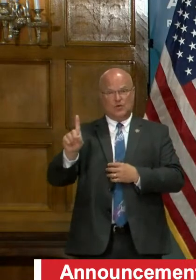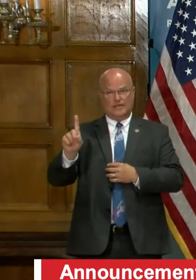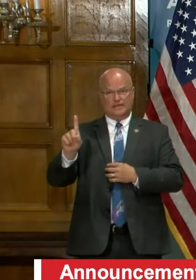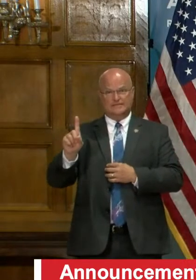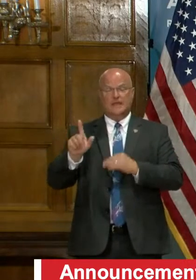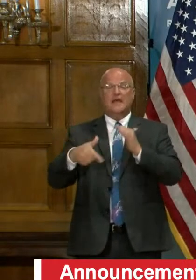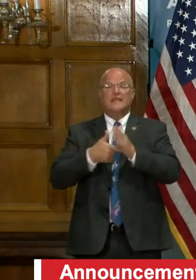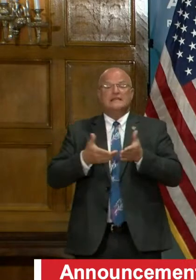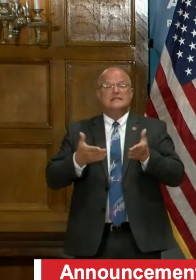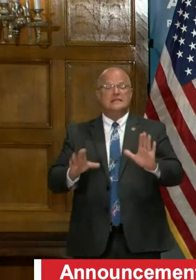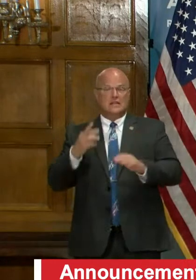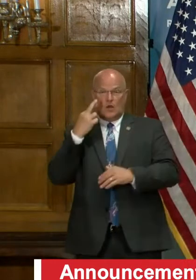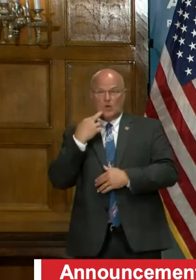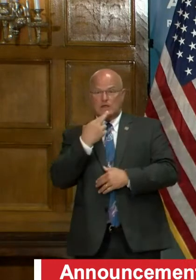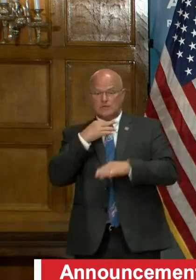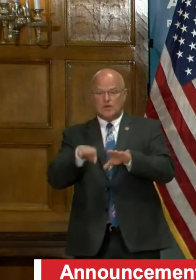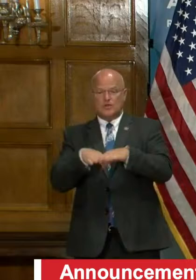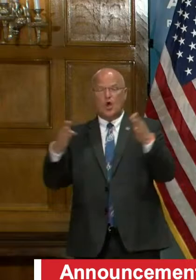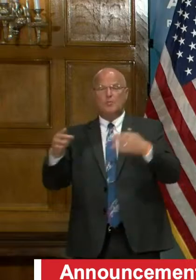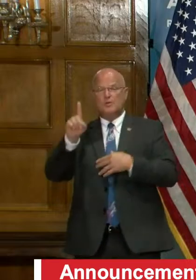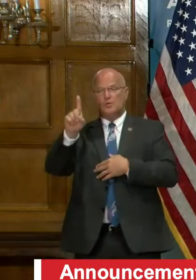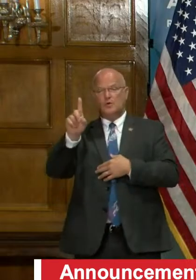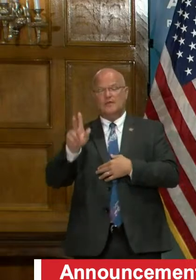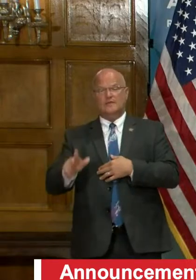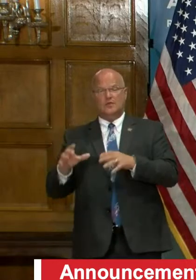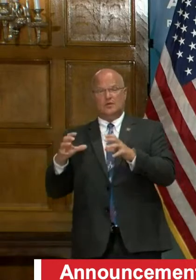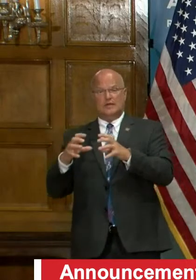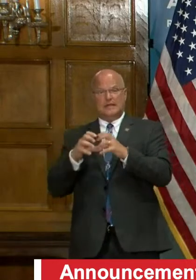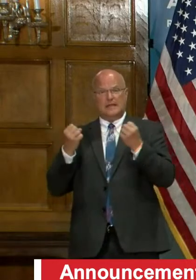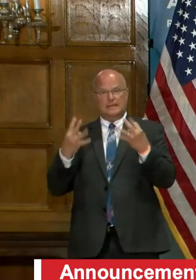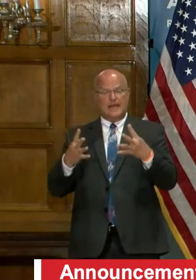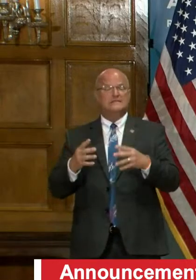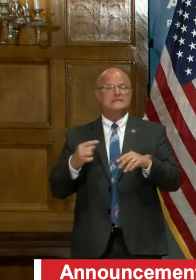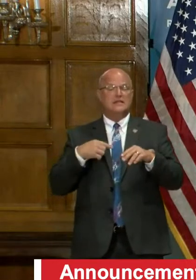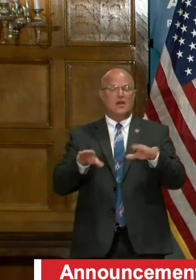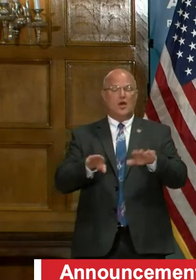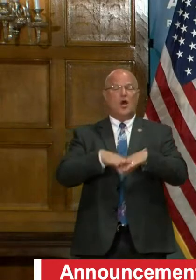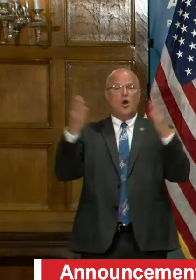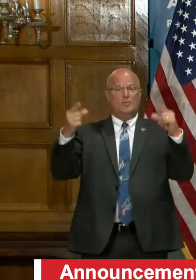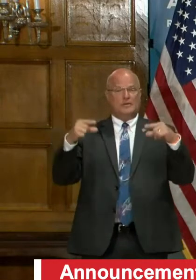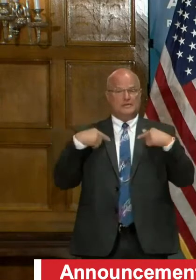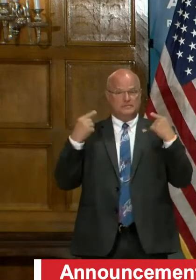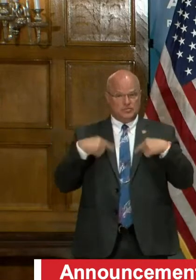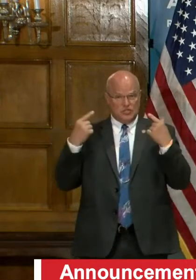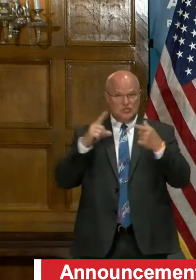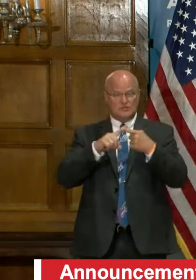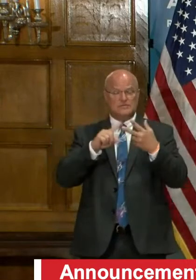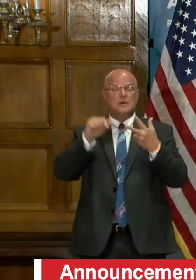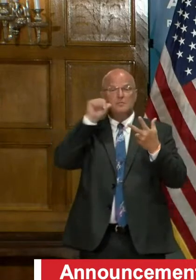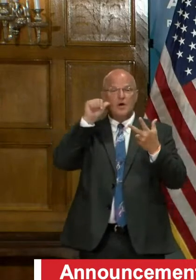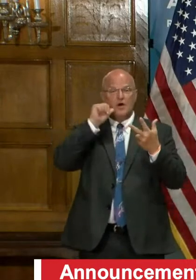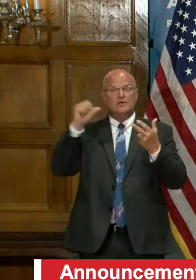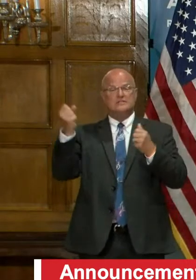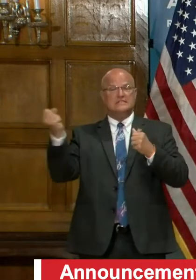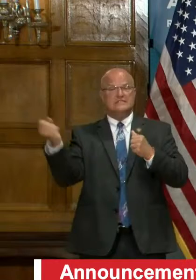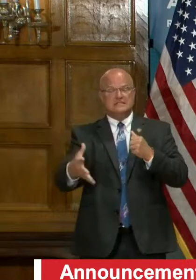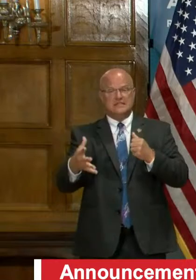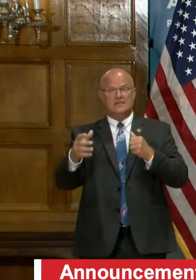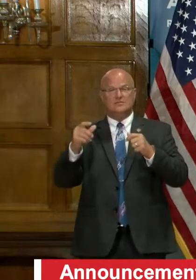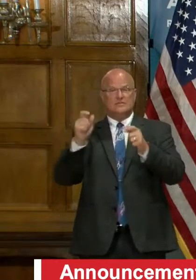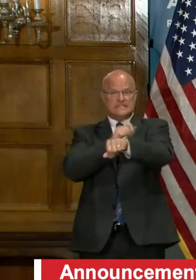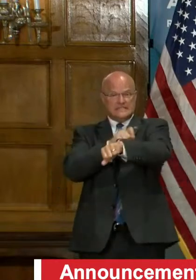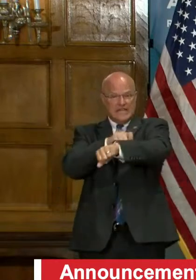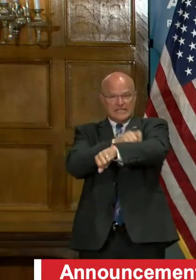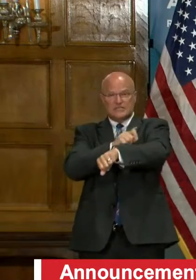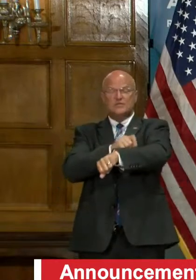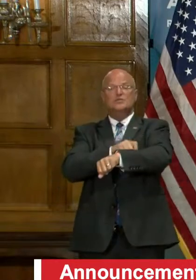This allowed restaurants to open to 1/3 capacity. We have opened gyms, bars, casinos, tattoo